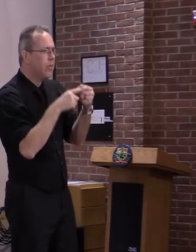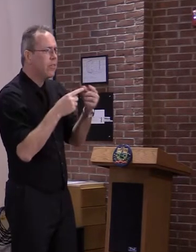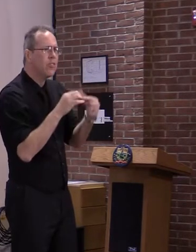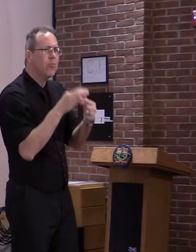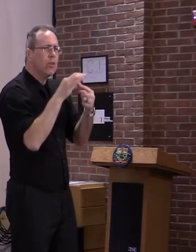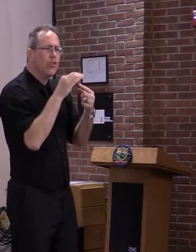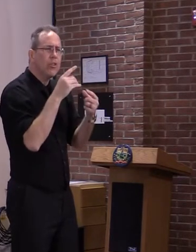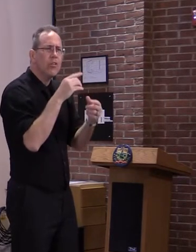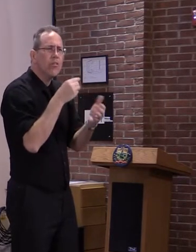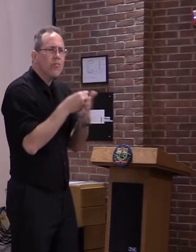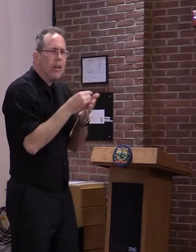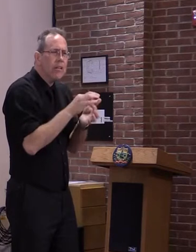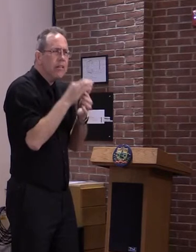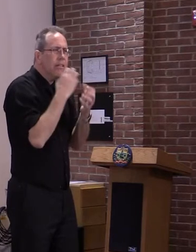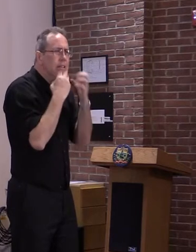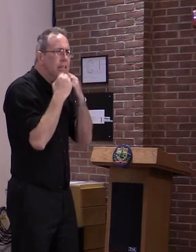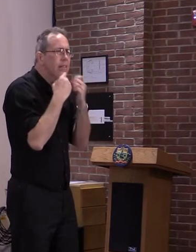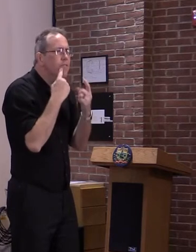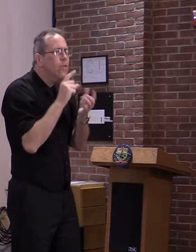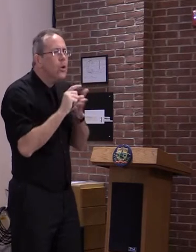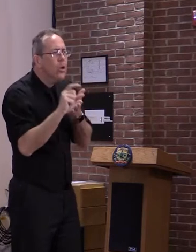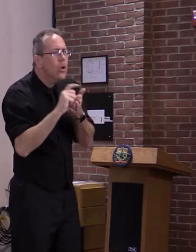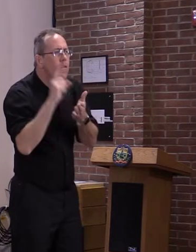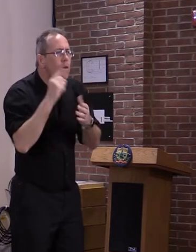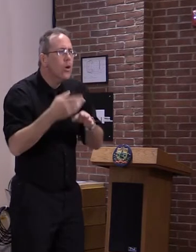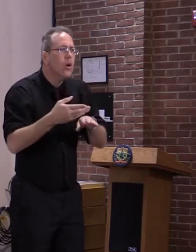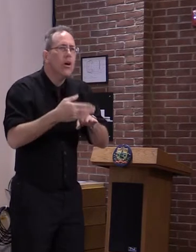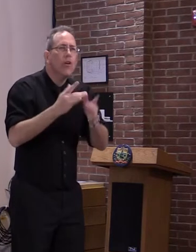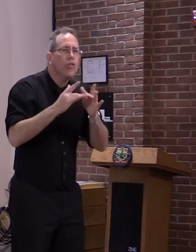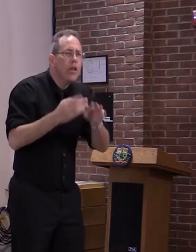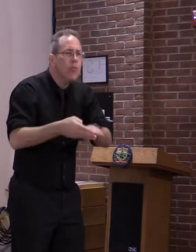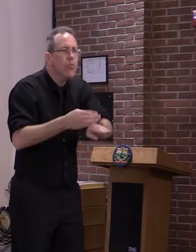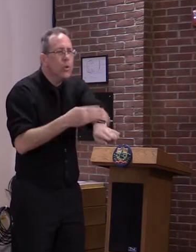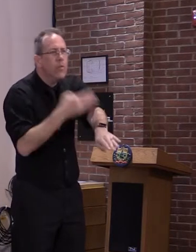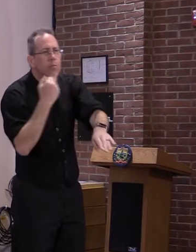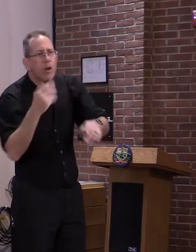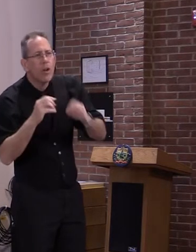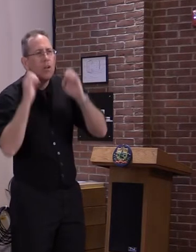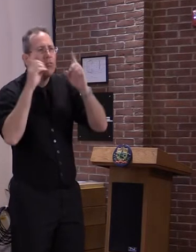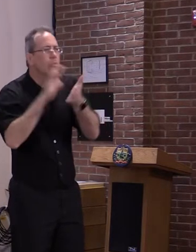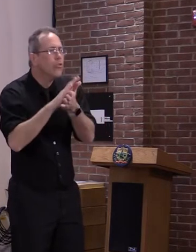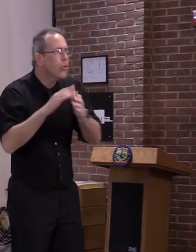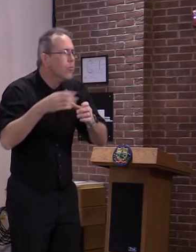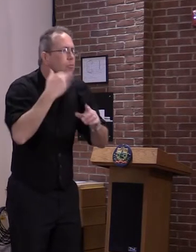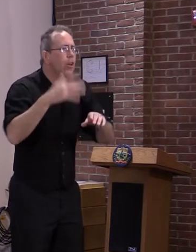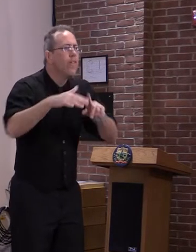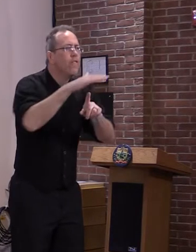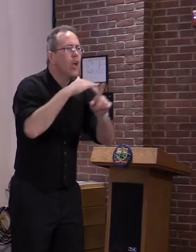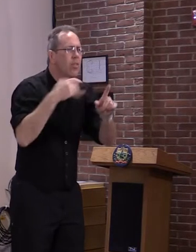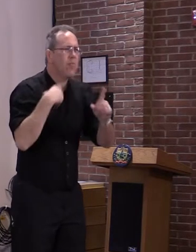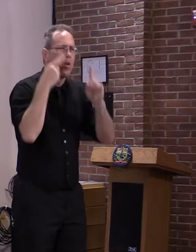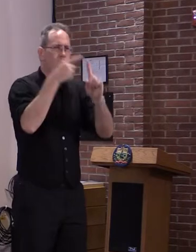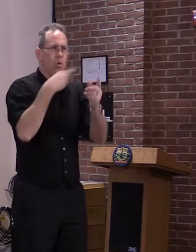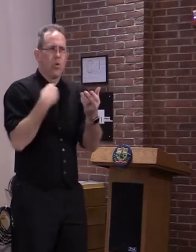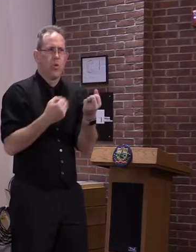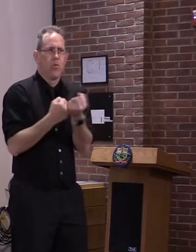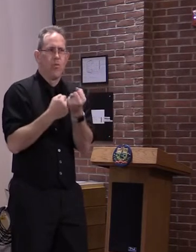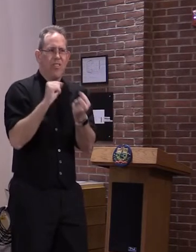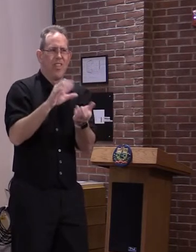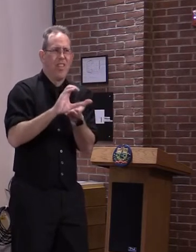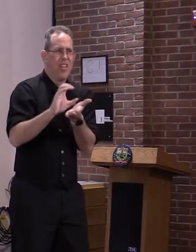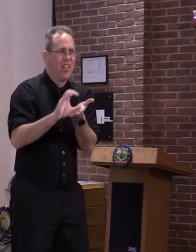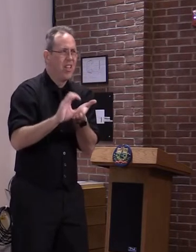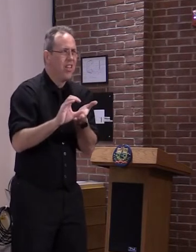off in the bigger bill that's coming out at the end of the session, so we'll have to wait and see. The other